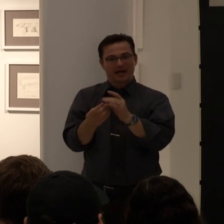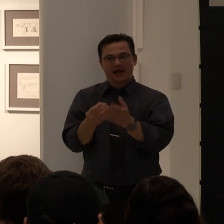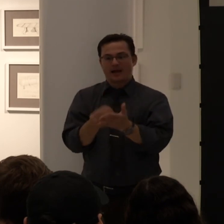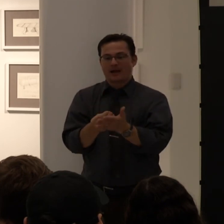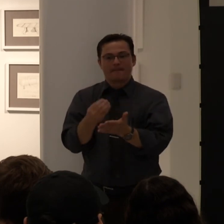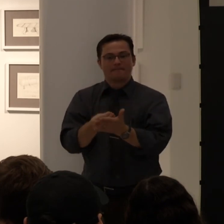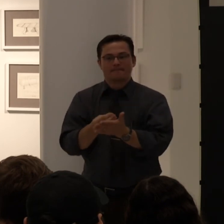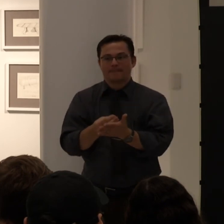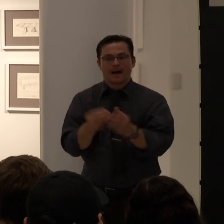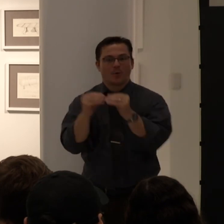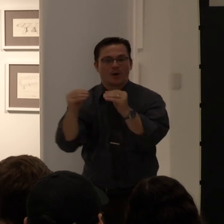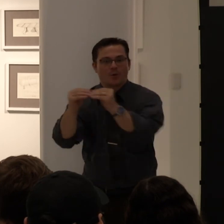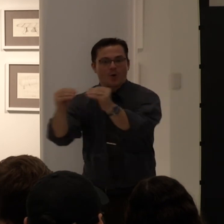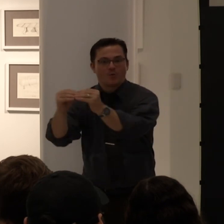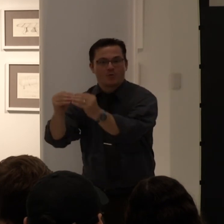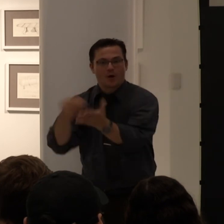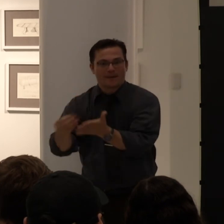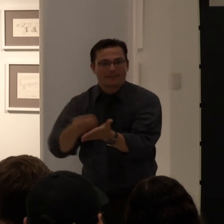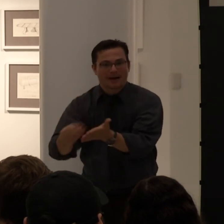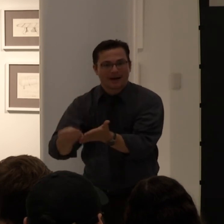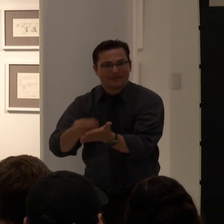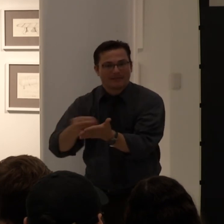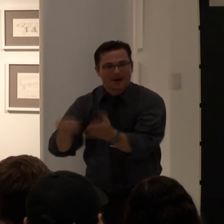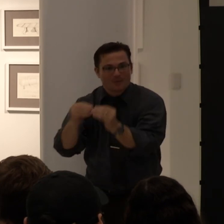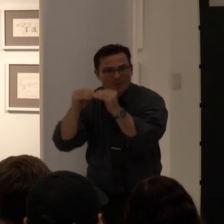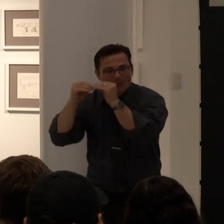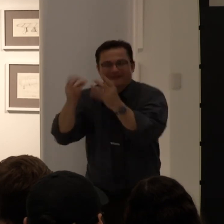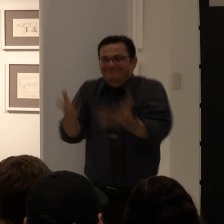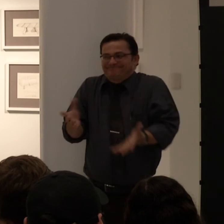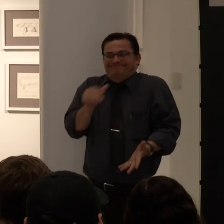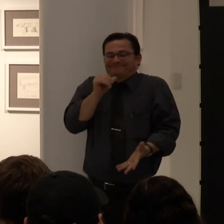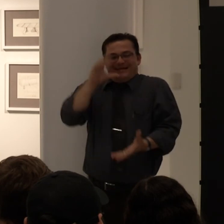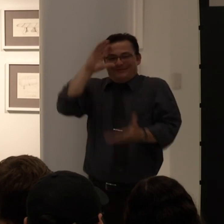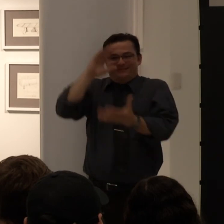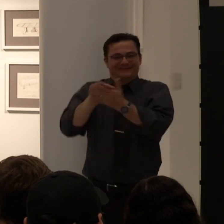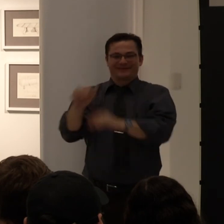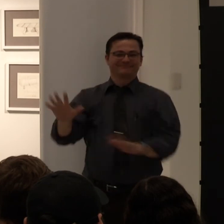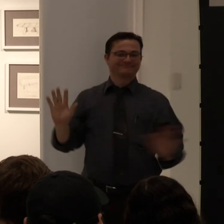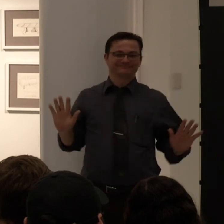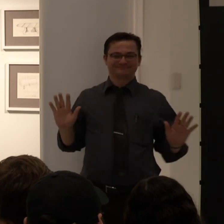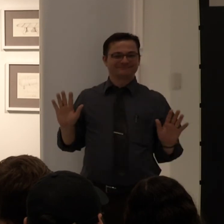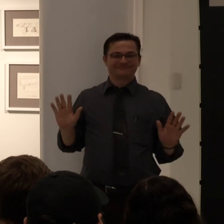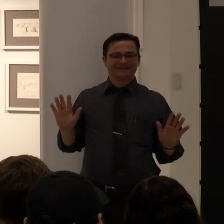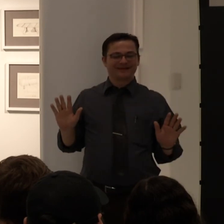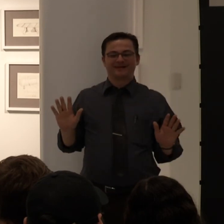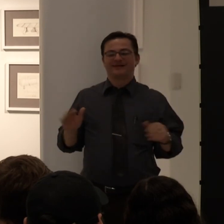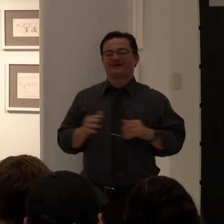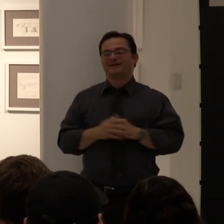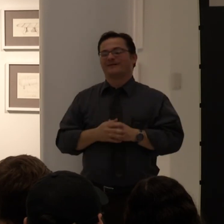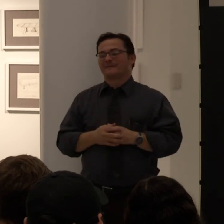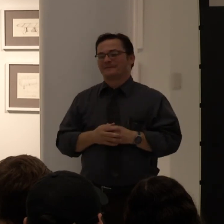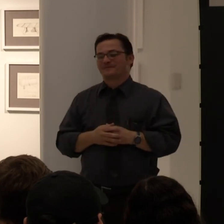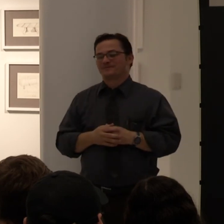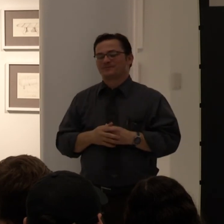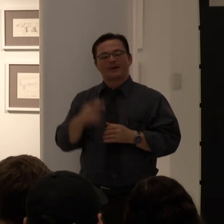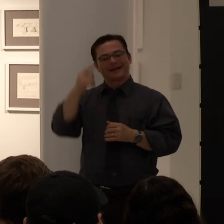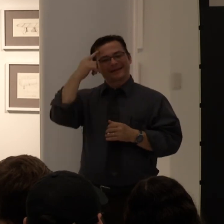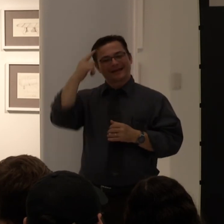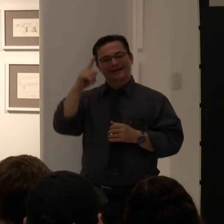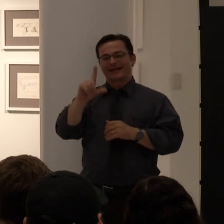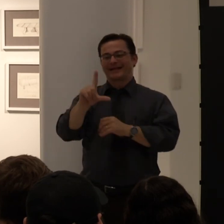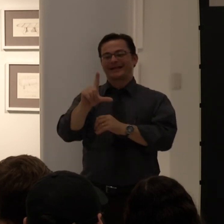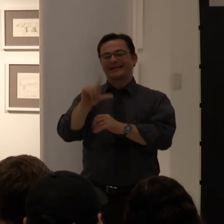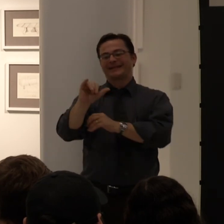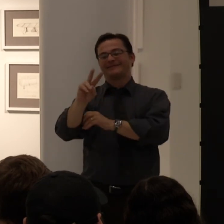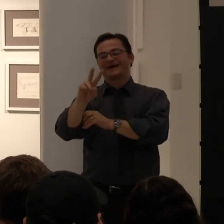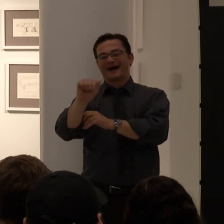buy more, buy more, buy more, buy more. I just don't believe in that. And so I think that, you know, Levi's